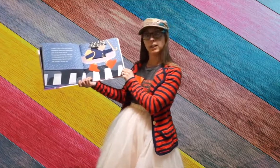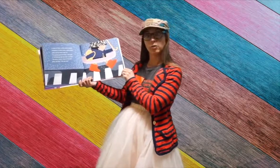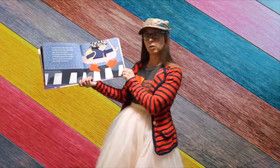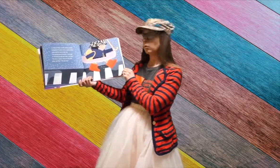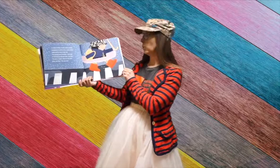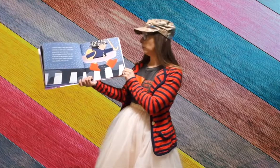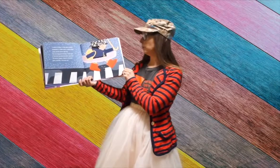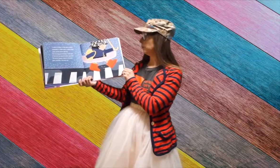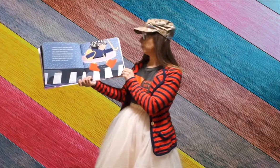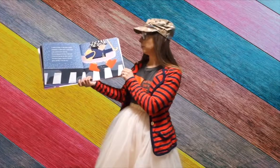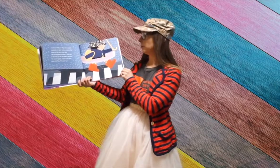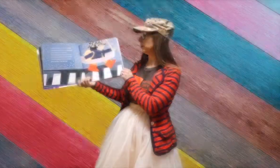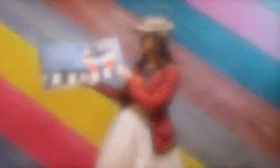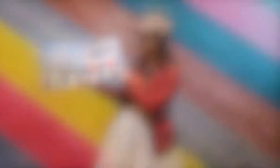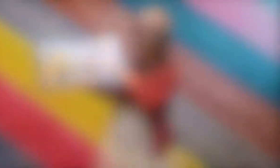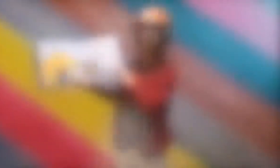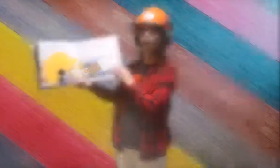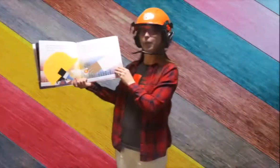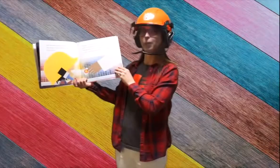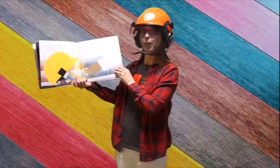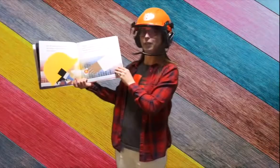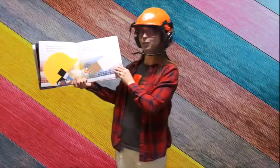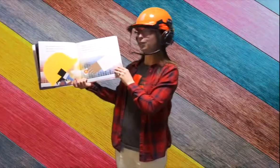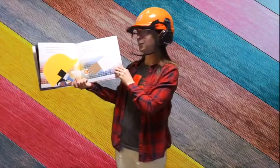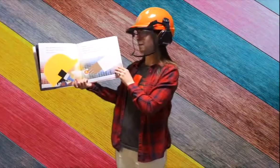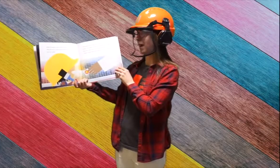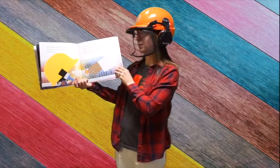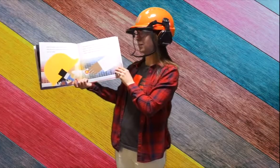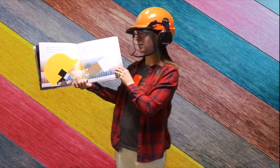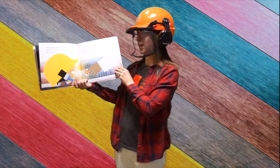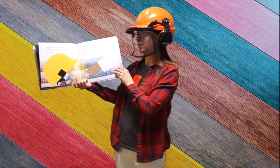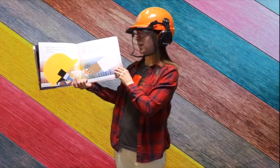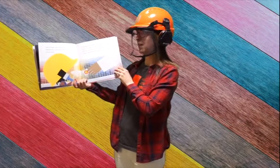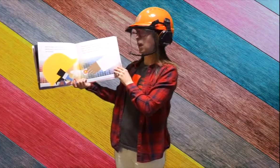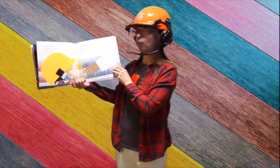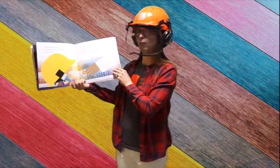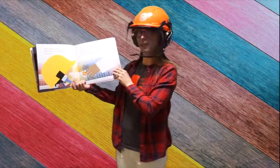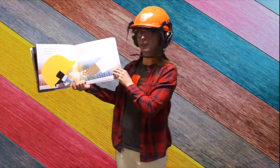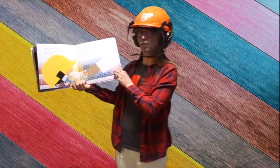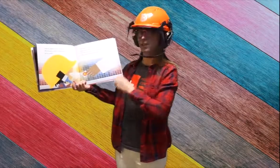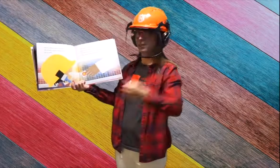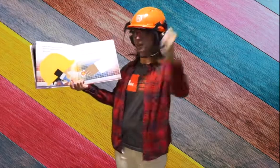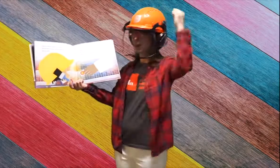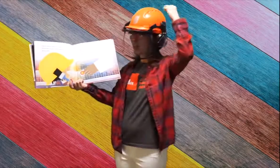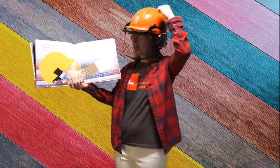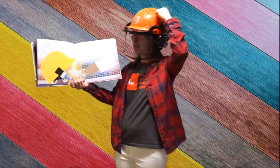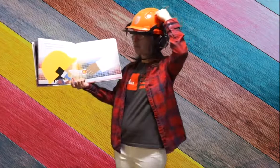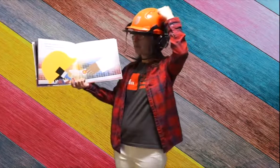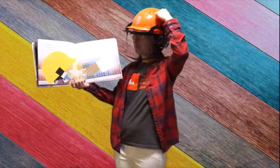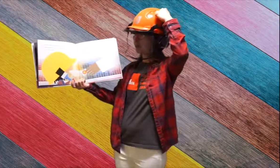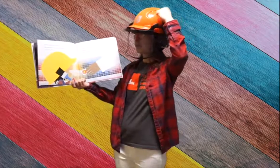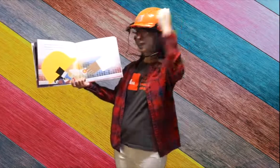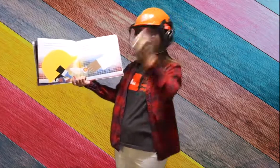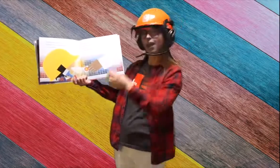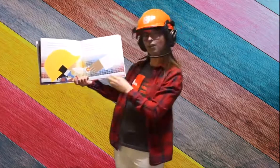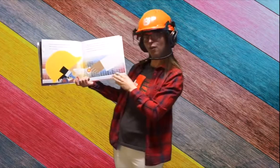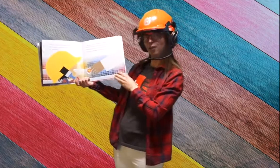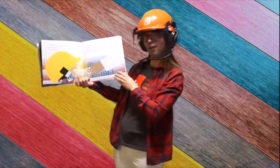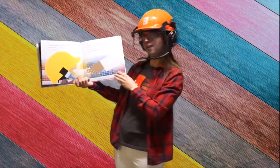tutu." When the weather turned mild on Saturday, Riley dressed in a hard hat and overalls to